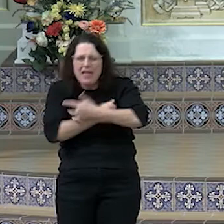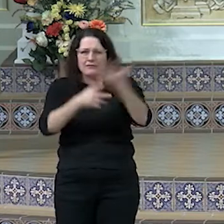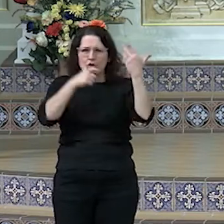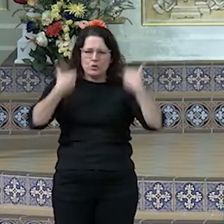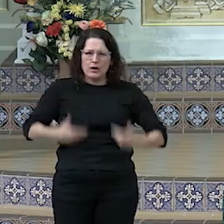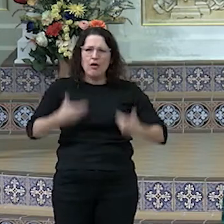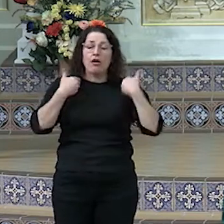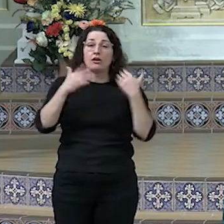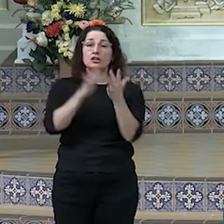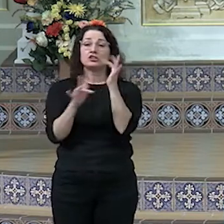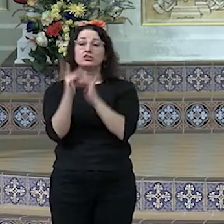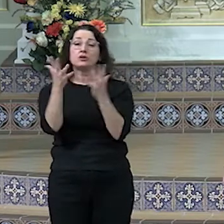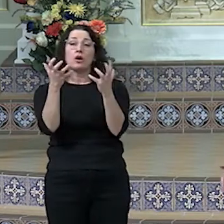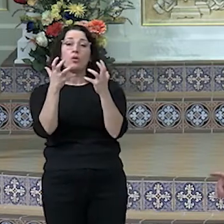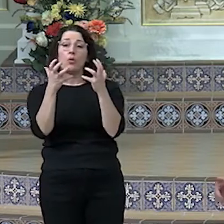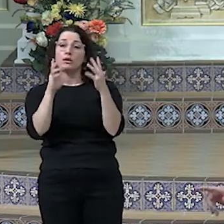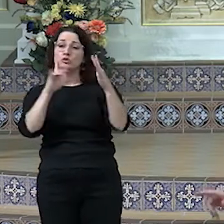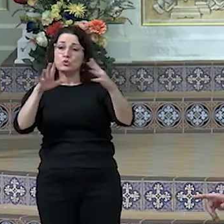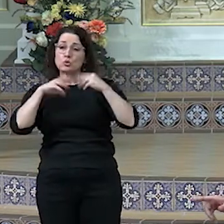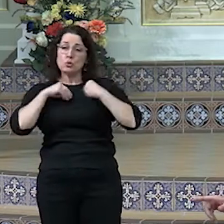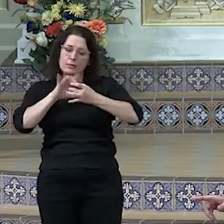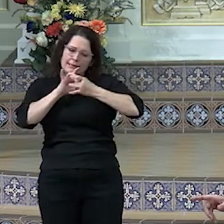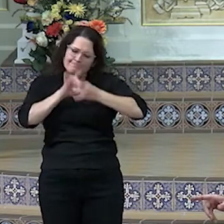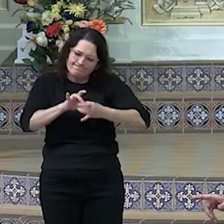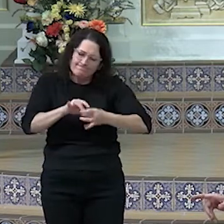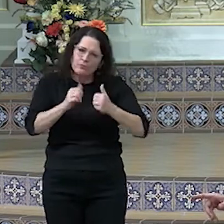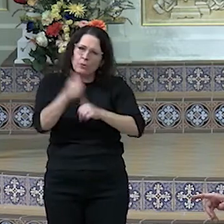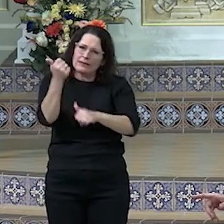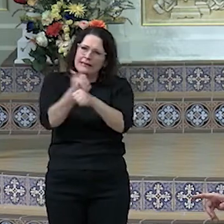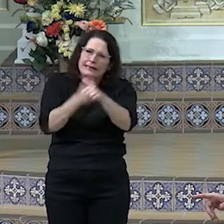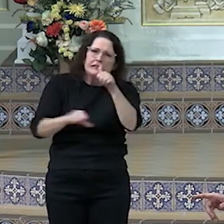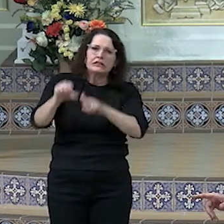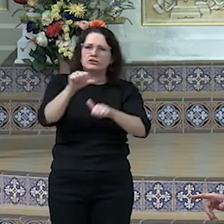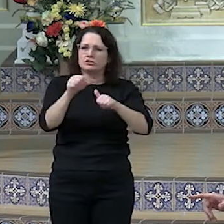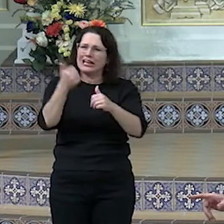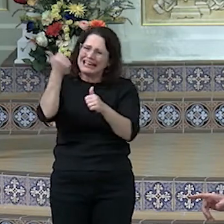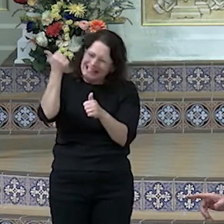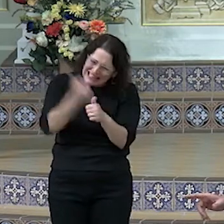each and every one of us.